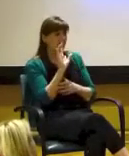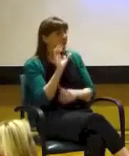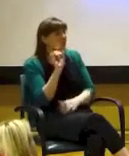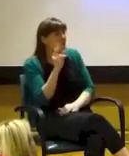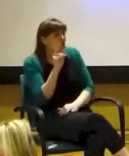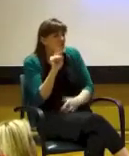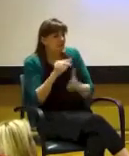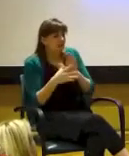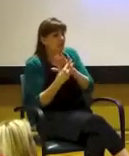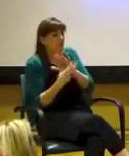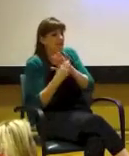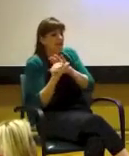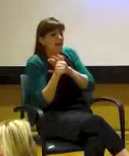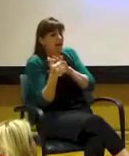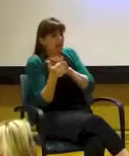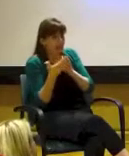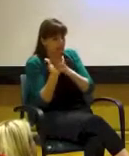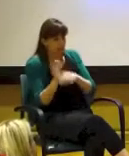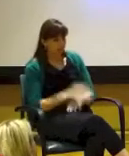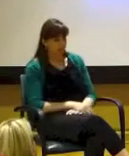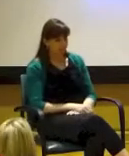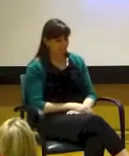anything.